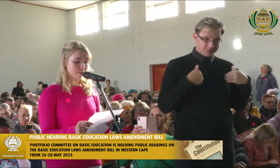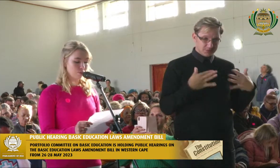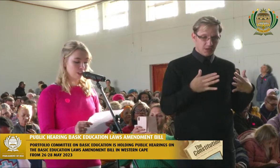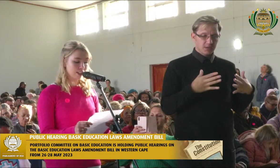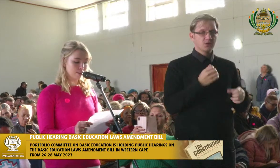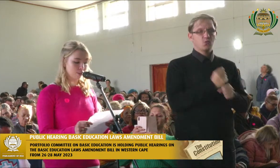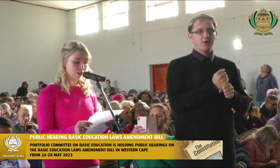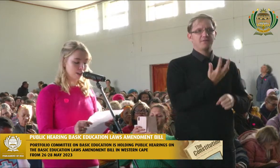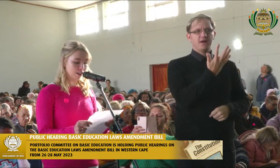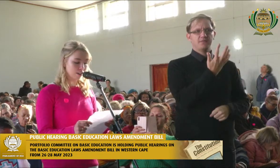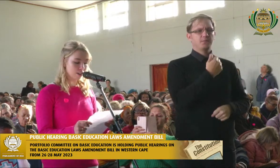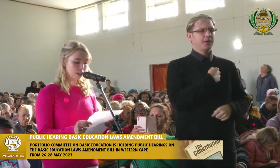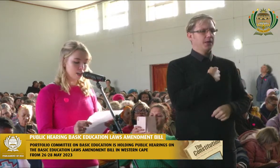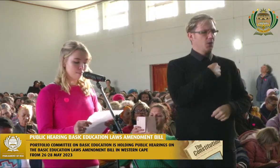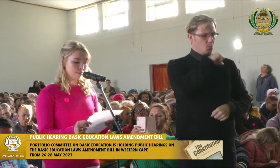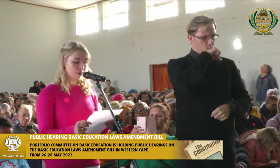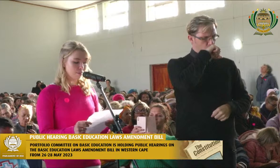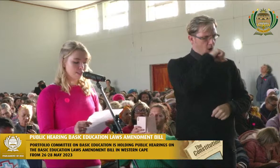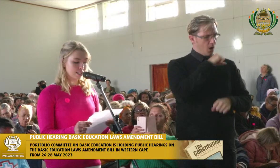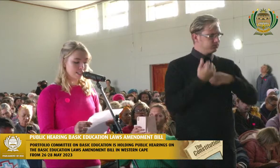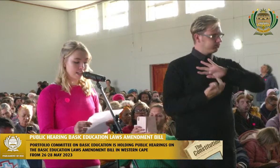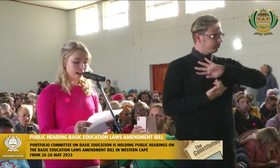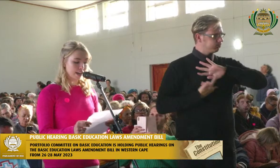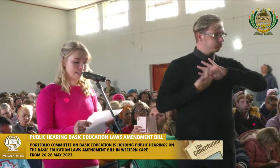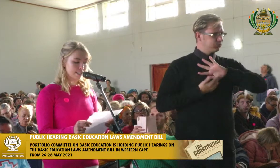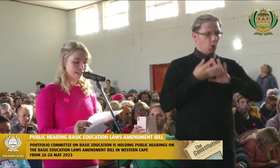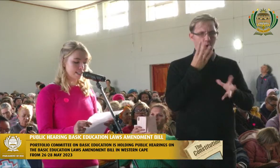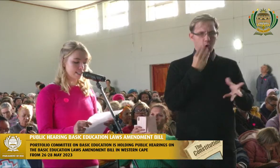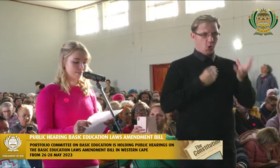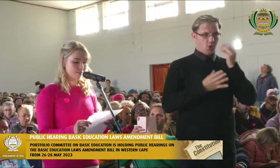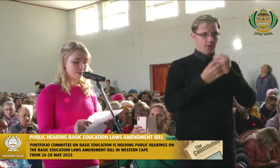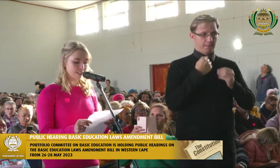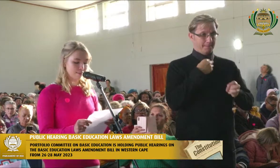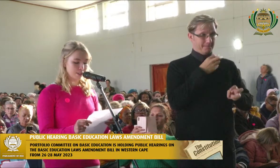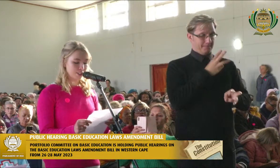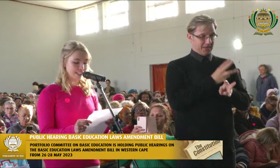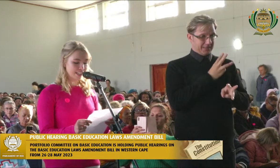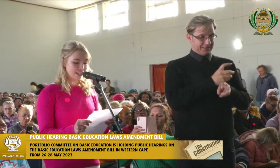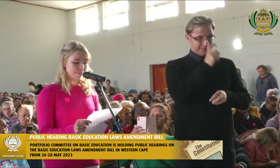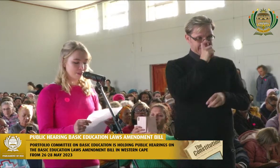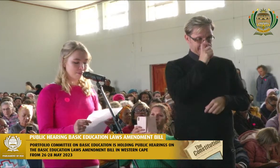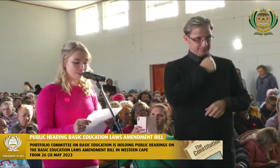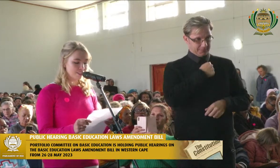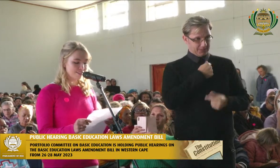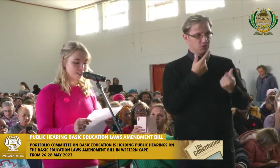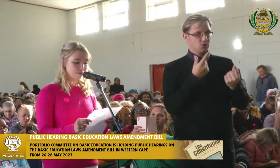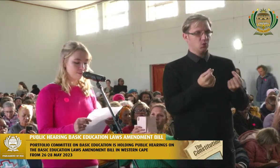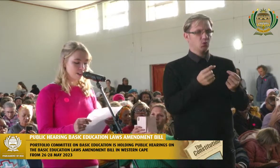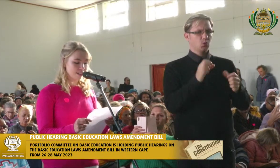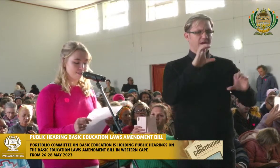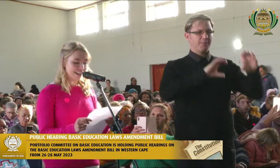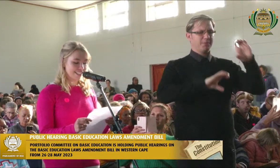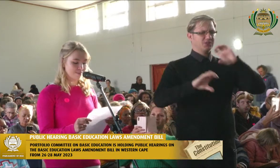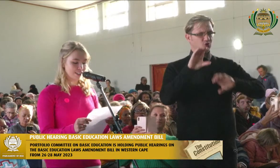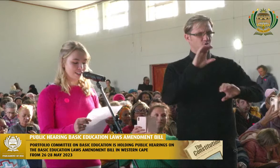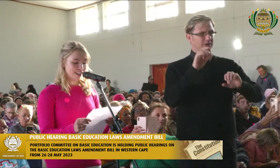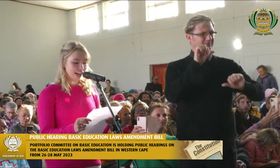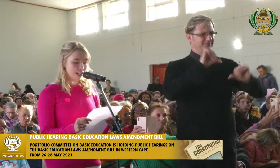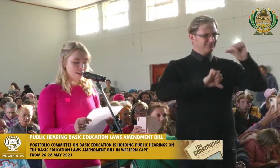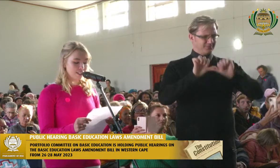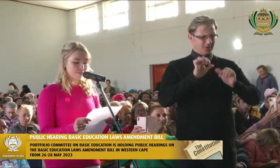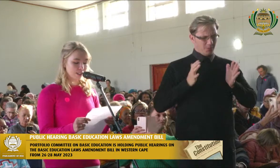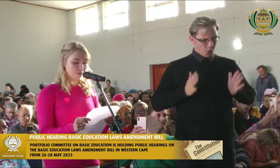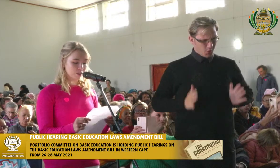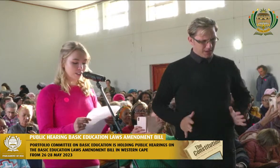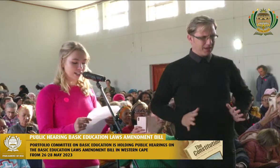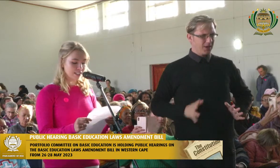I developed a real love for learning. My mom, sister, and I did science experiments for chemistry, built models of the human body for anatomy,